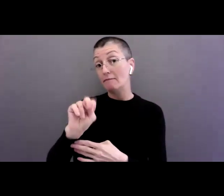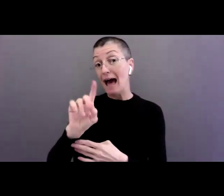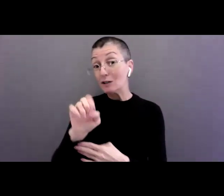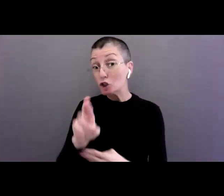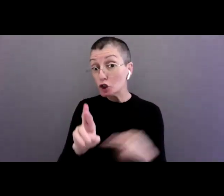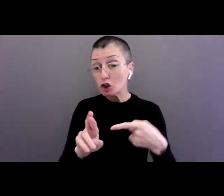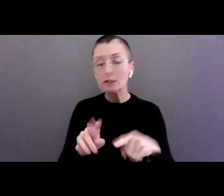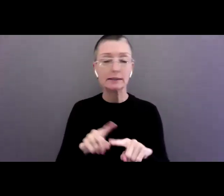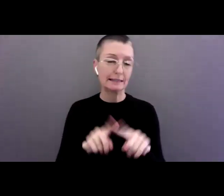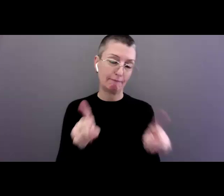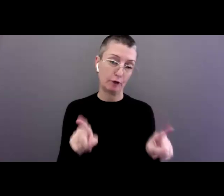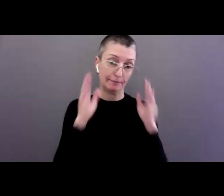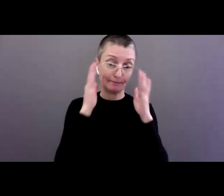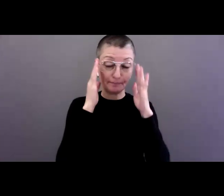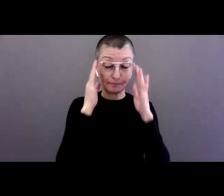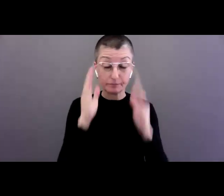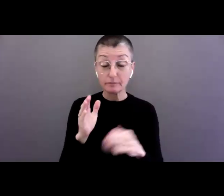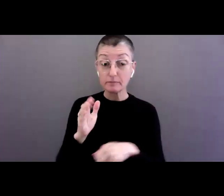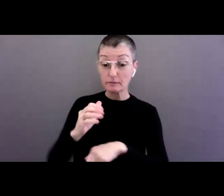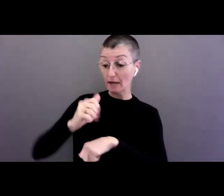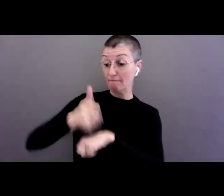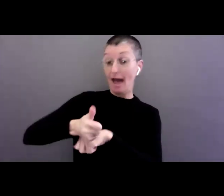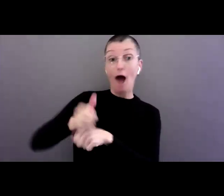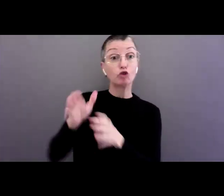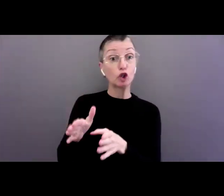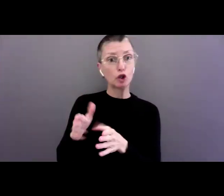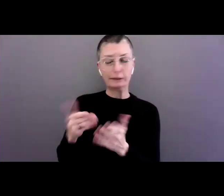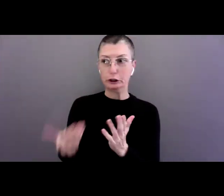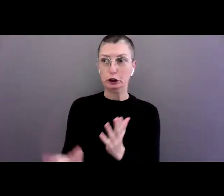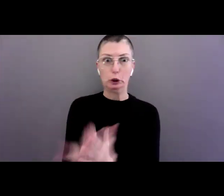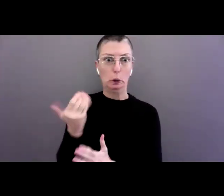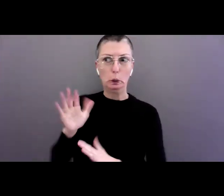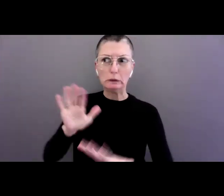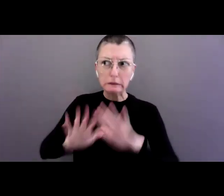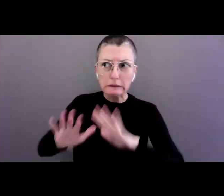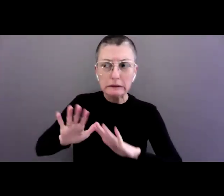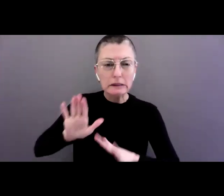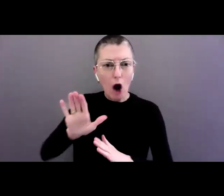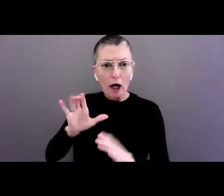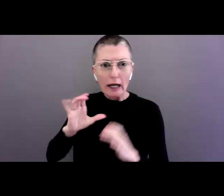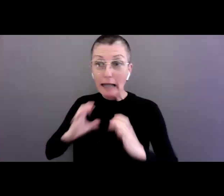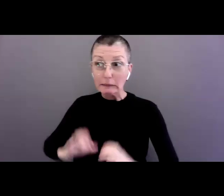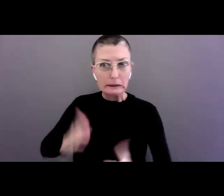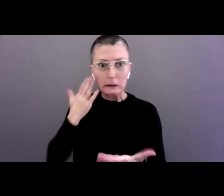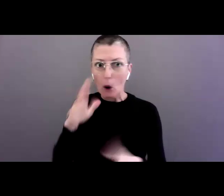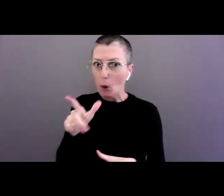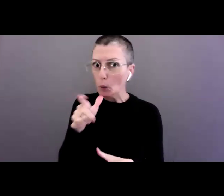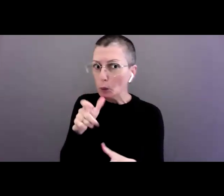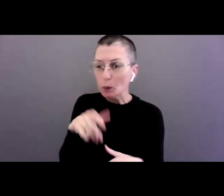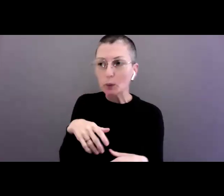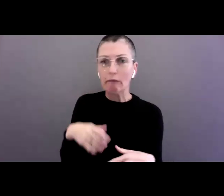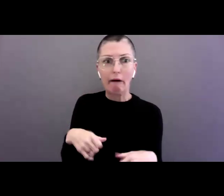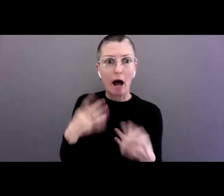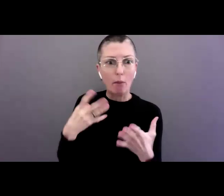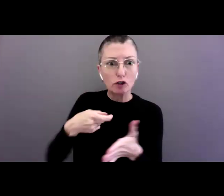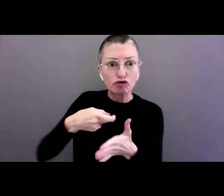usually working in a very unknown space. So they do not know who their customer is. They do not know what price they're supposed to charge.